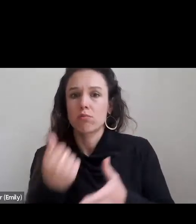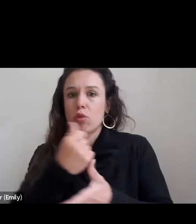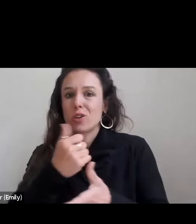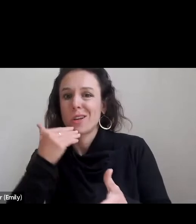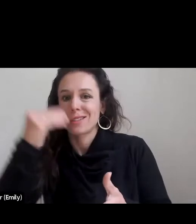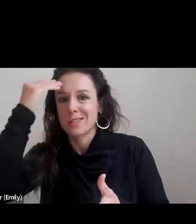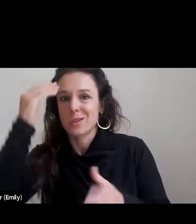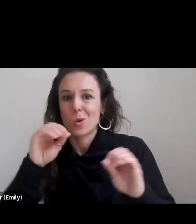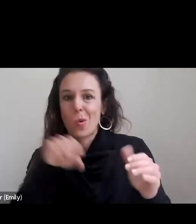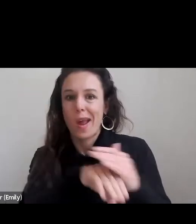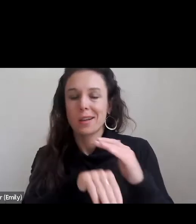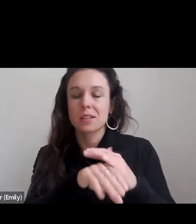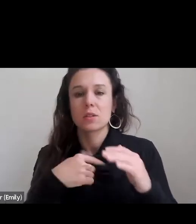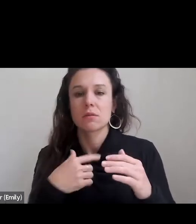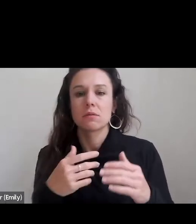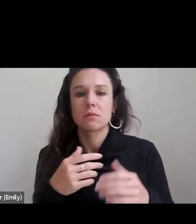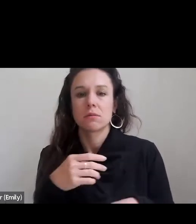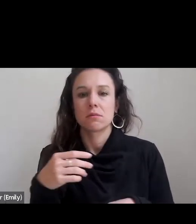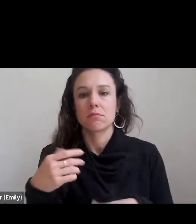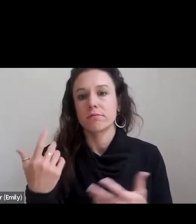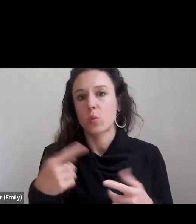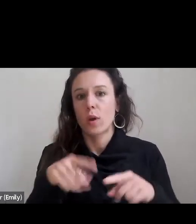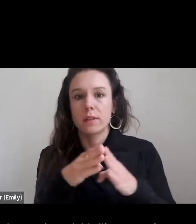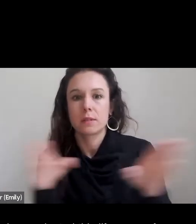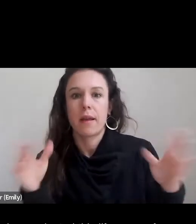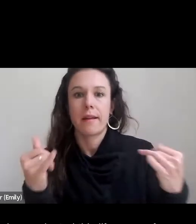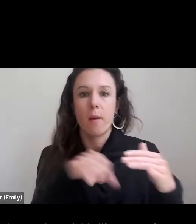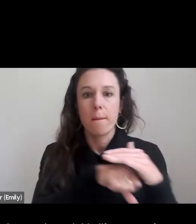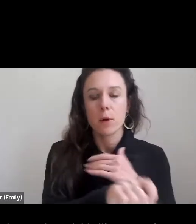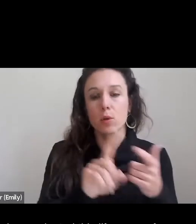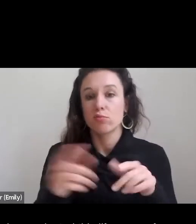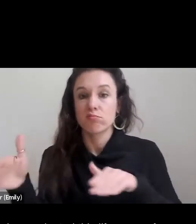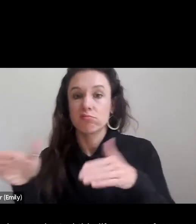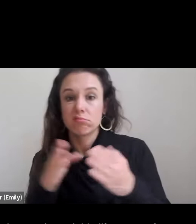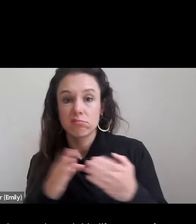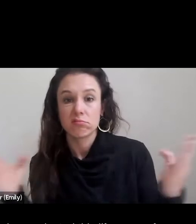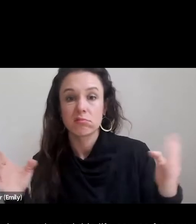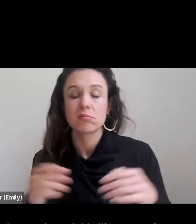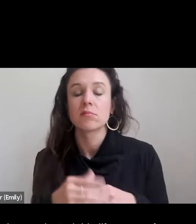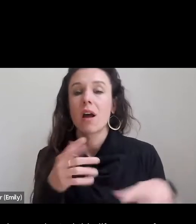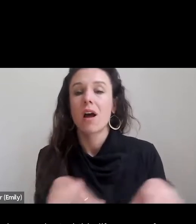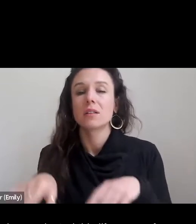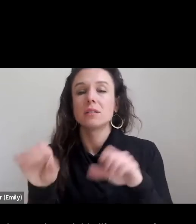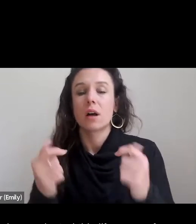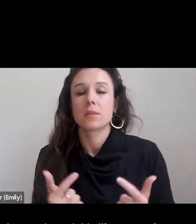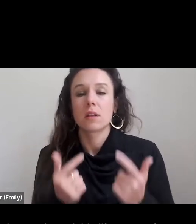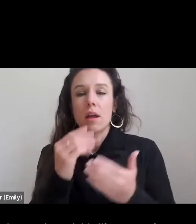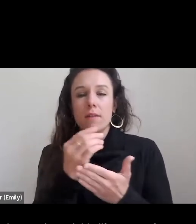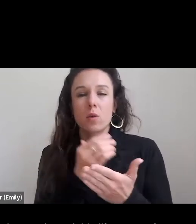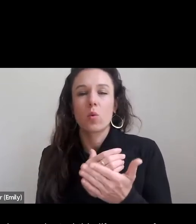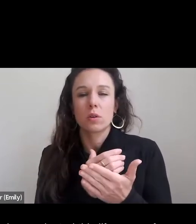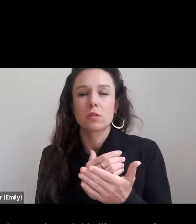expanded eligibility all the way down to birth. We have adopted this life course framework. So we are